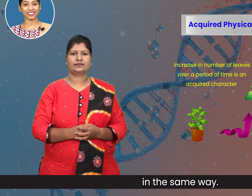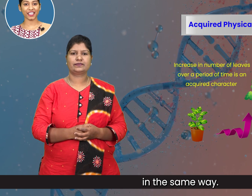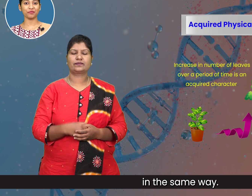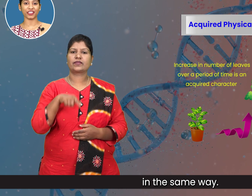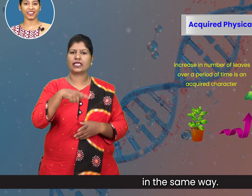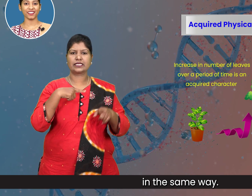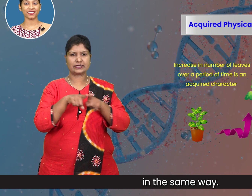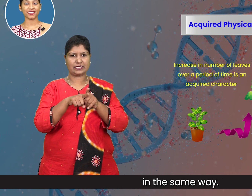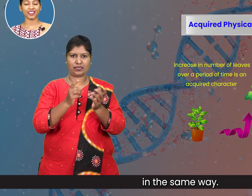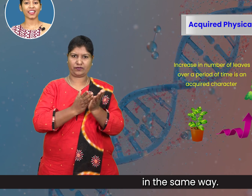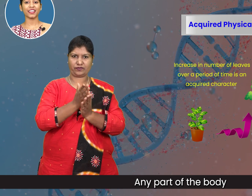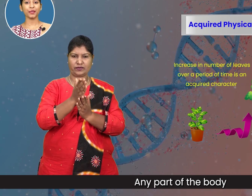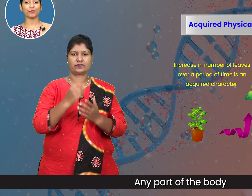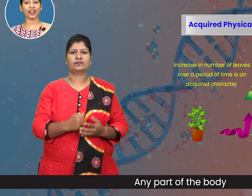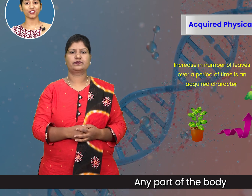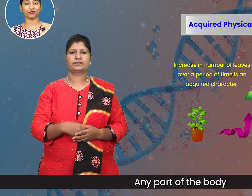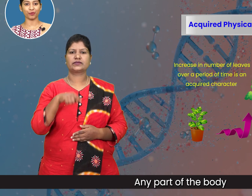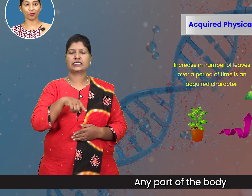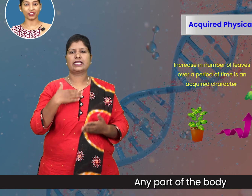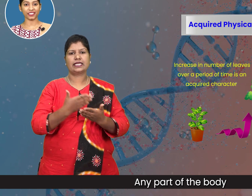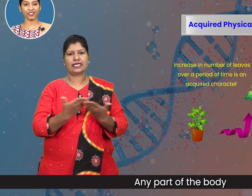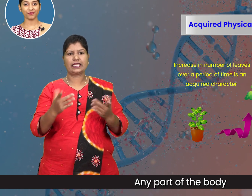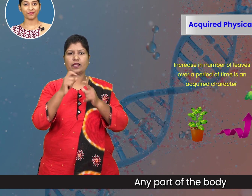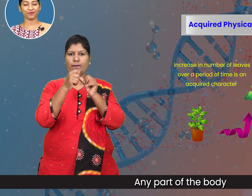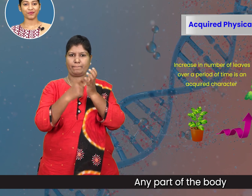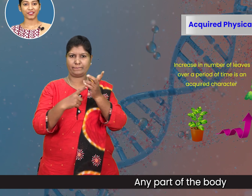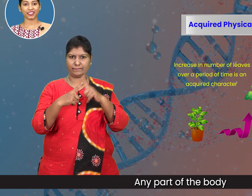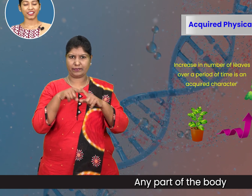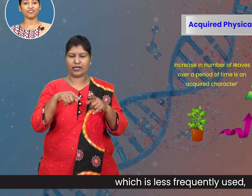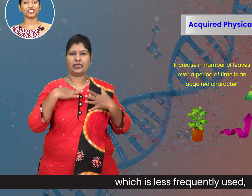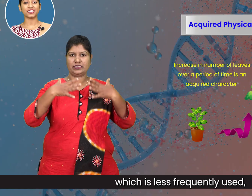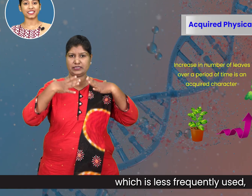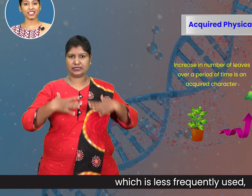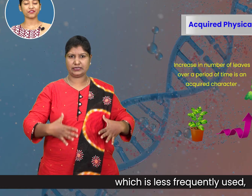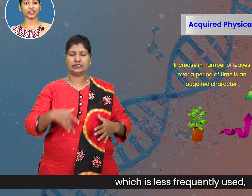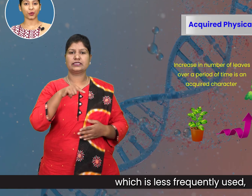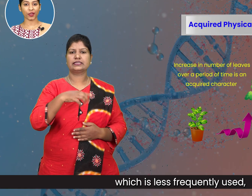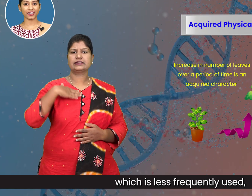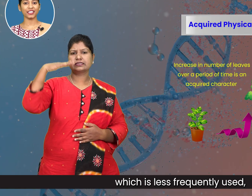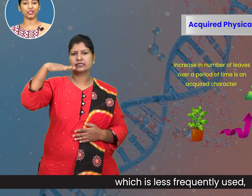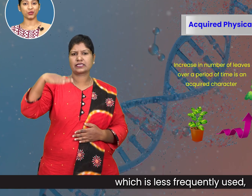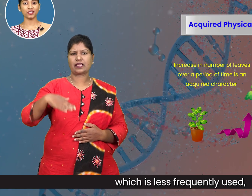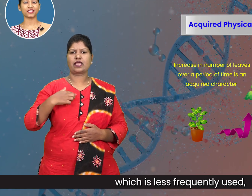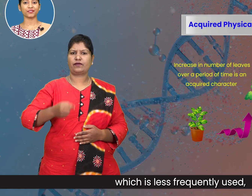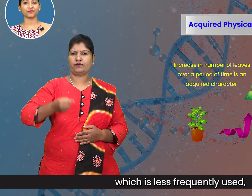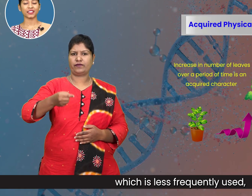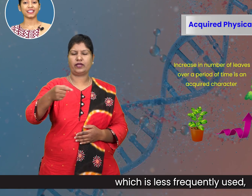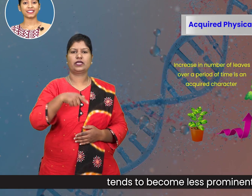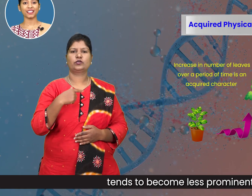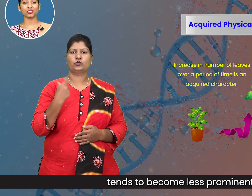In the same way, any part of the body which is less frequently